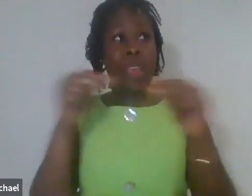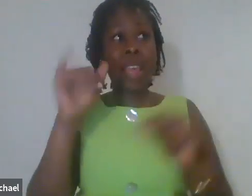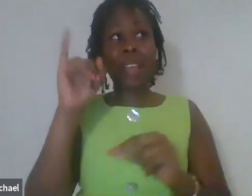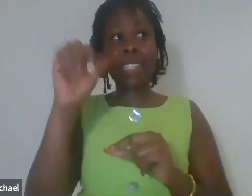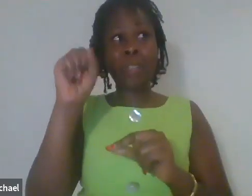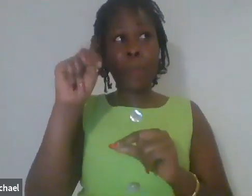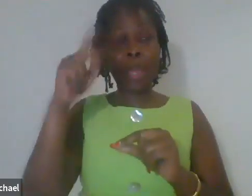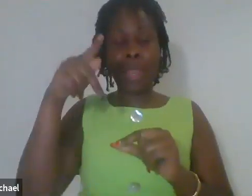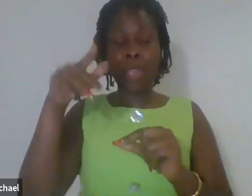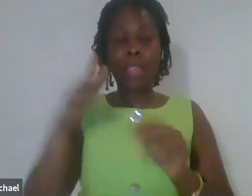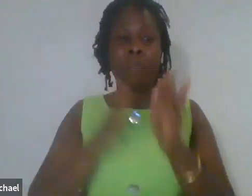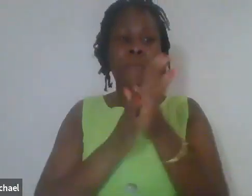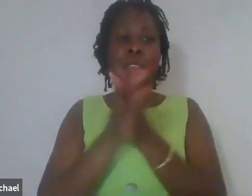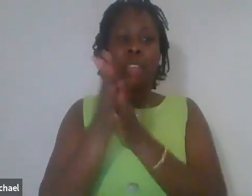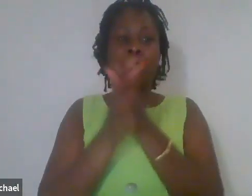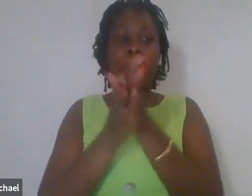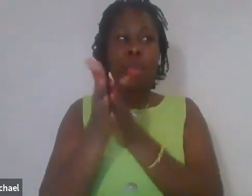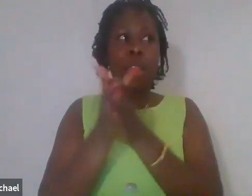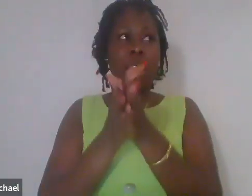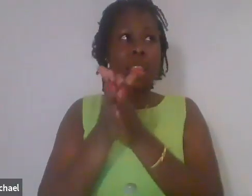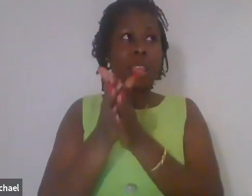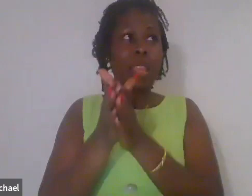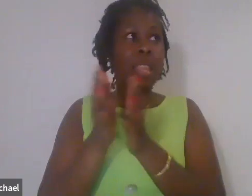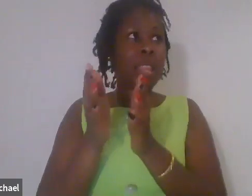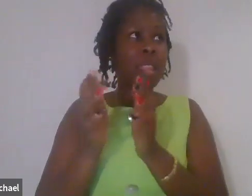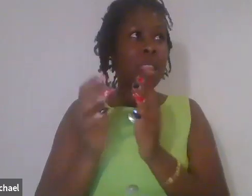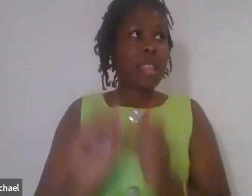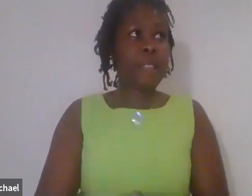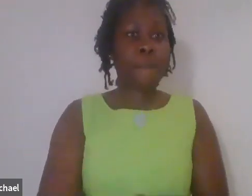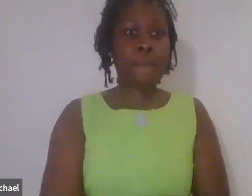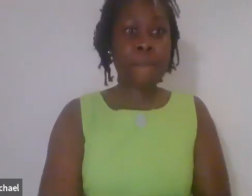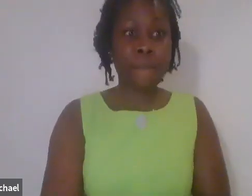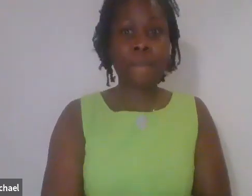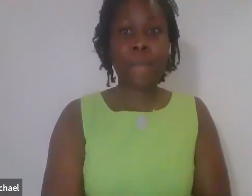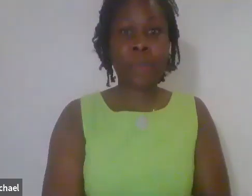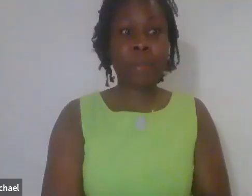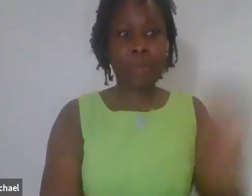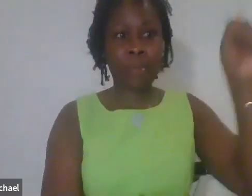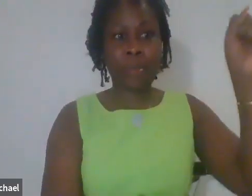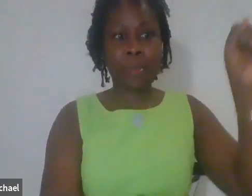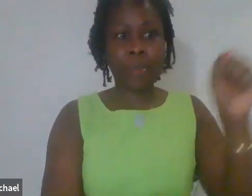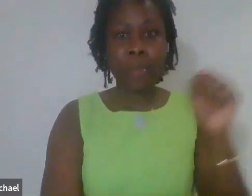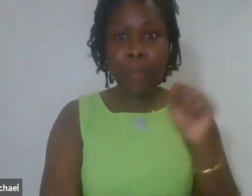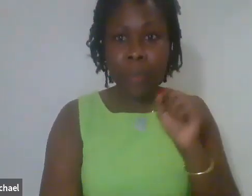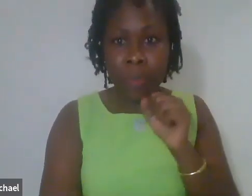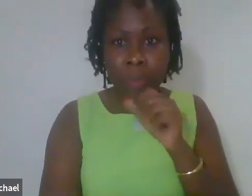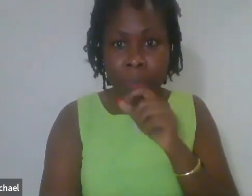We can't hear the voiceover. Sorry? We can't hear you. We can't hear you. You